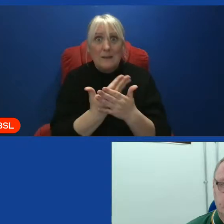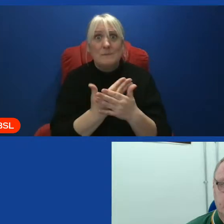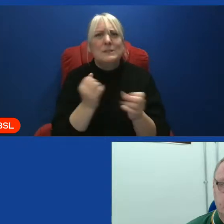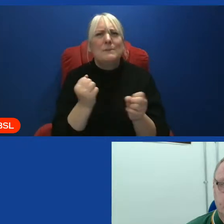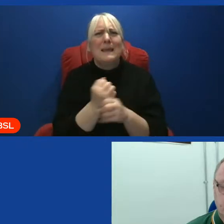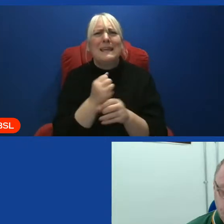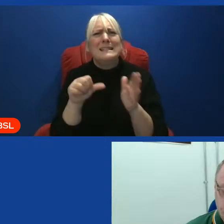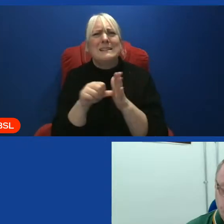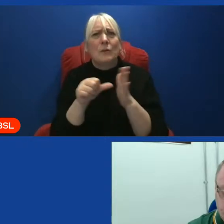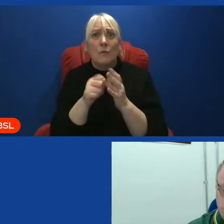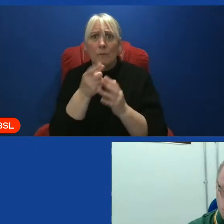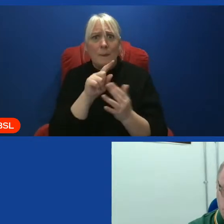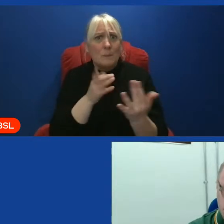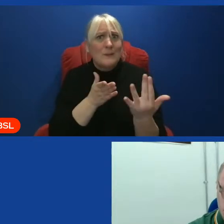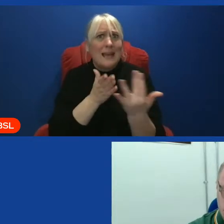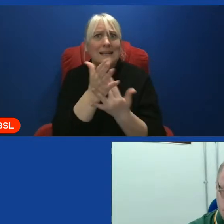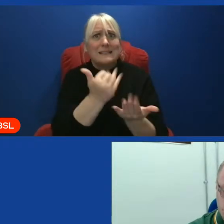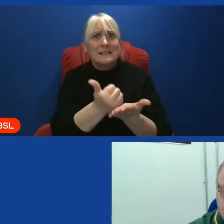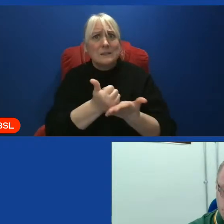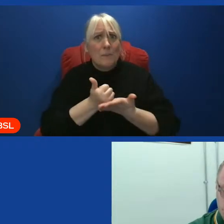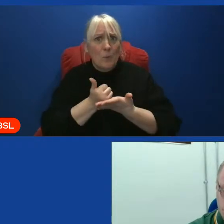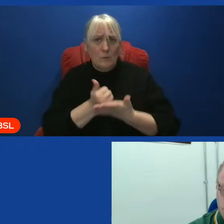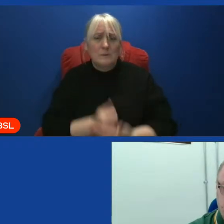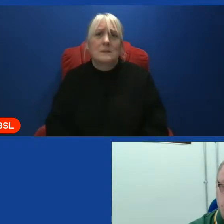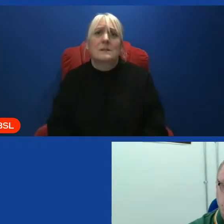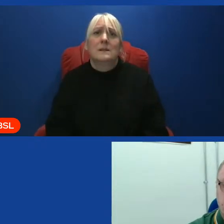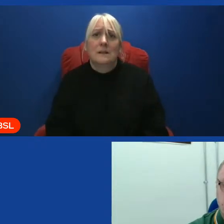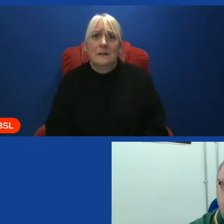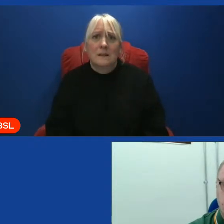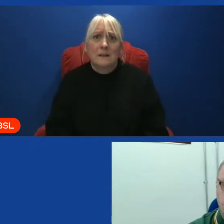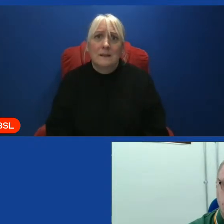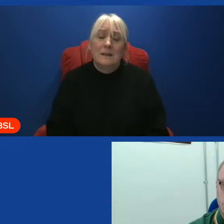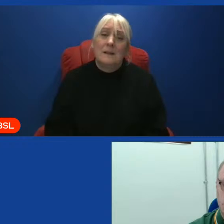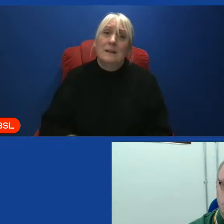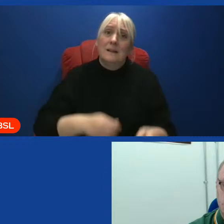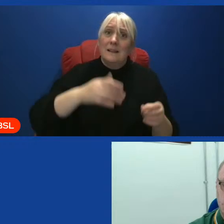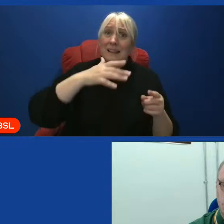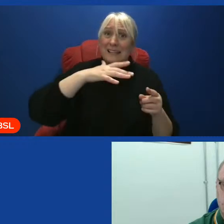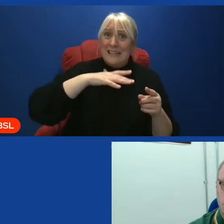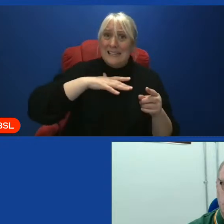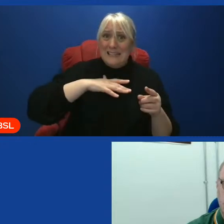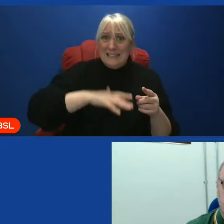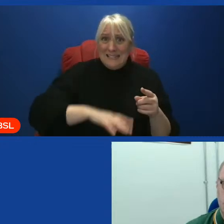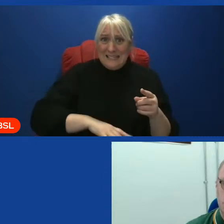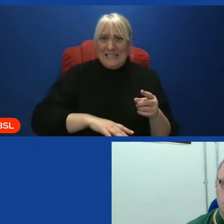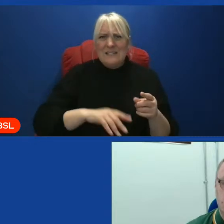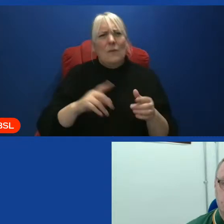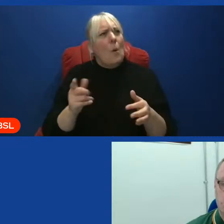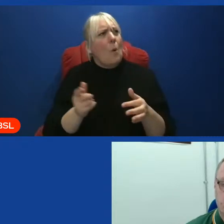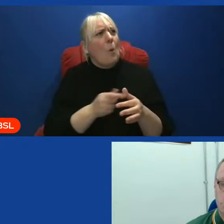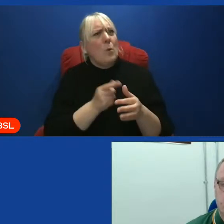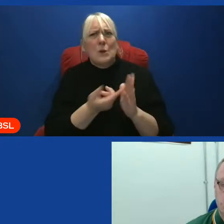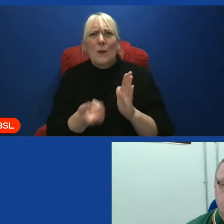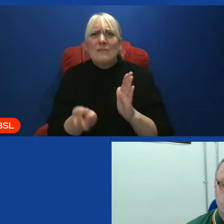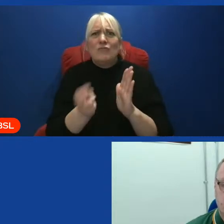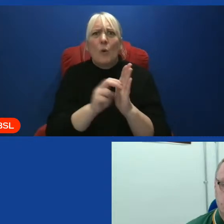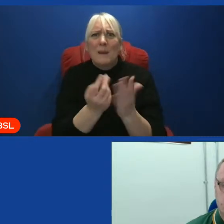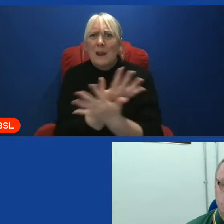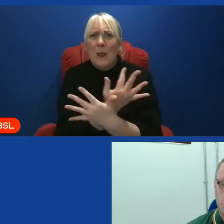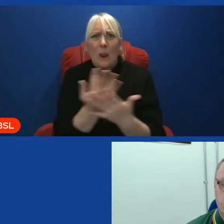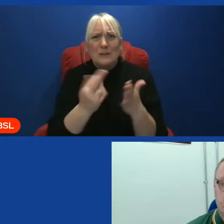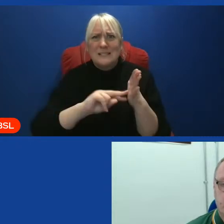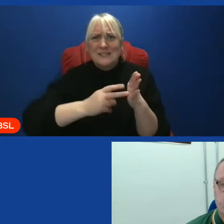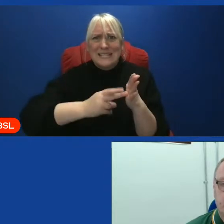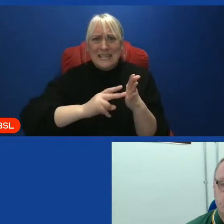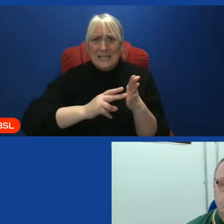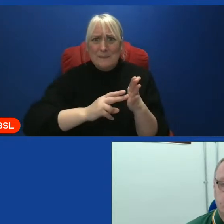to access. And so we're talking about the need and the necessity for auto enrolment in a lot of these schemes, so that people